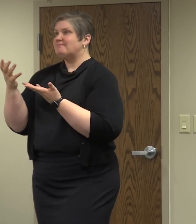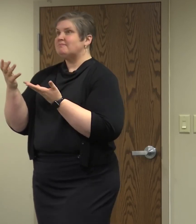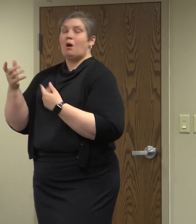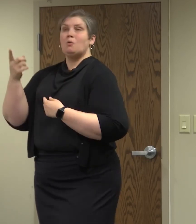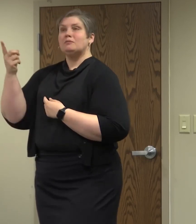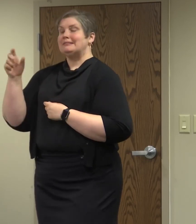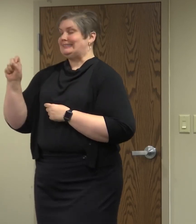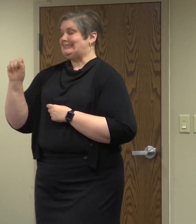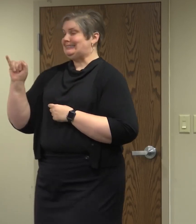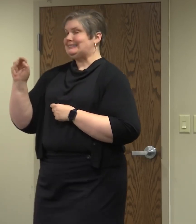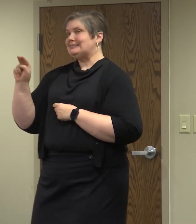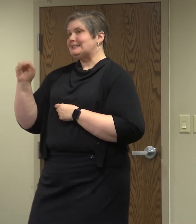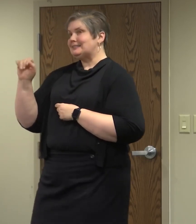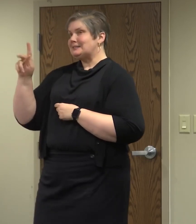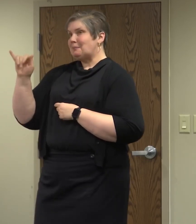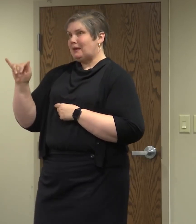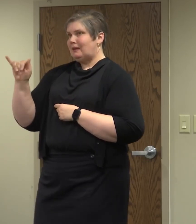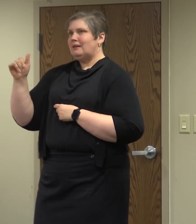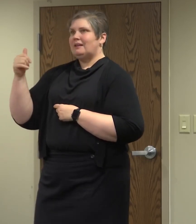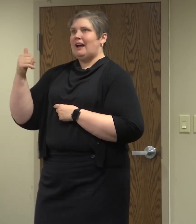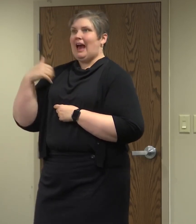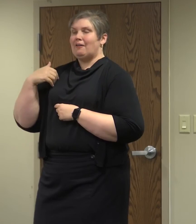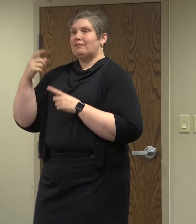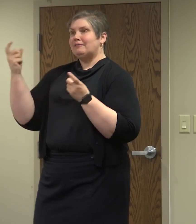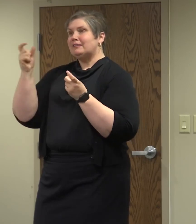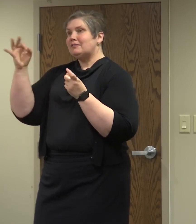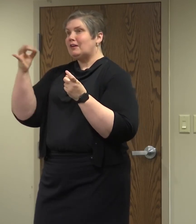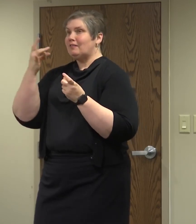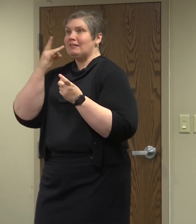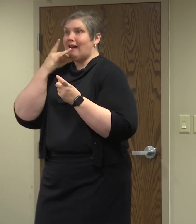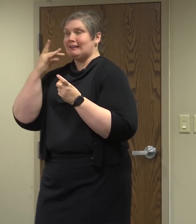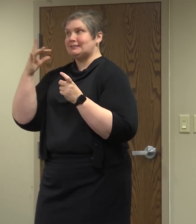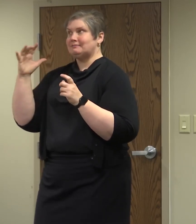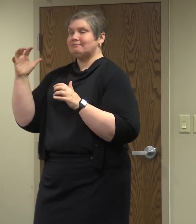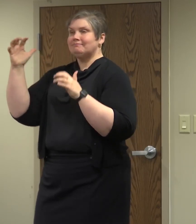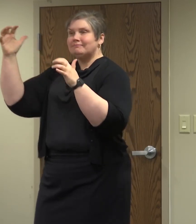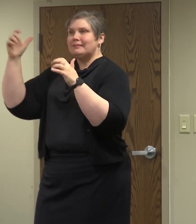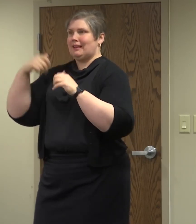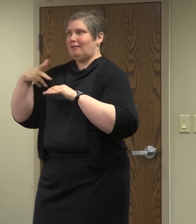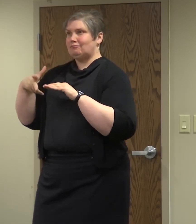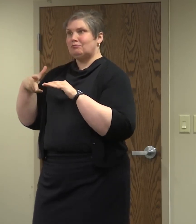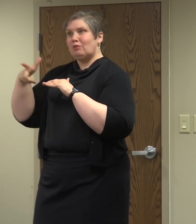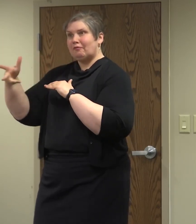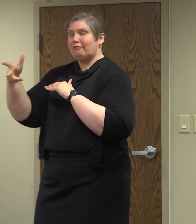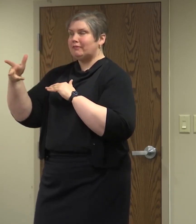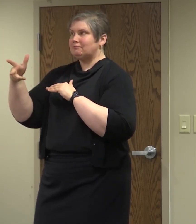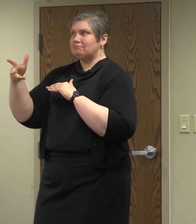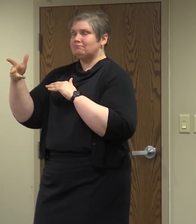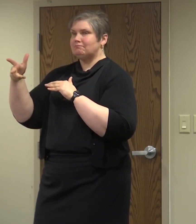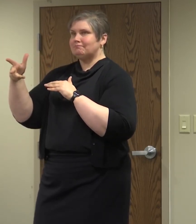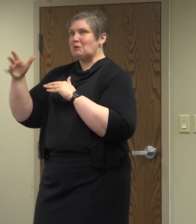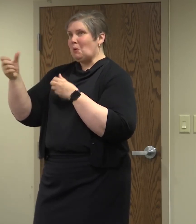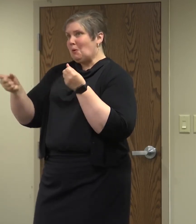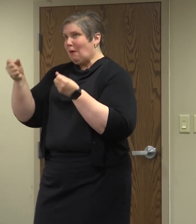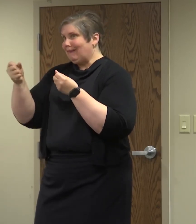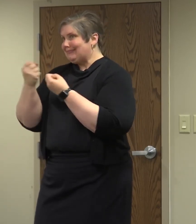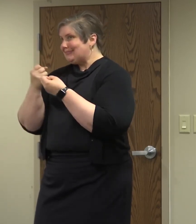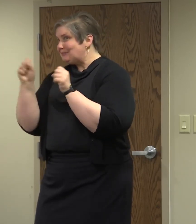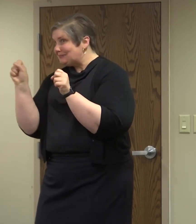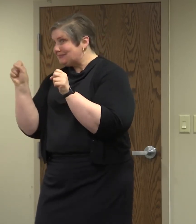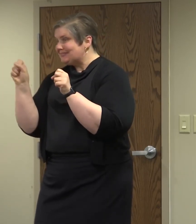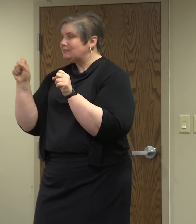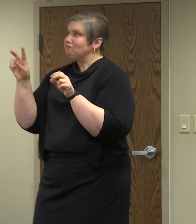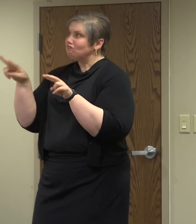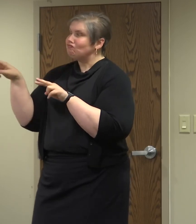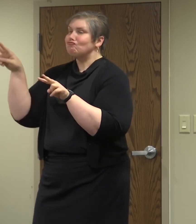car, you're in your own area, it's outdoors, you can open up your windows. And Stroll on State. We've worked very hard with that